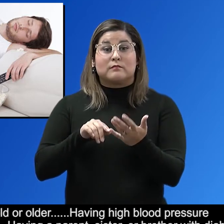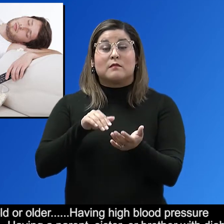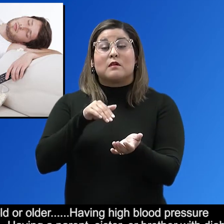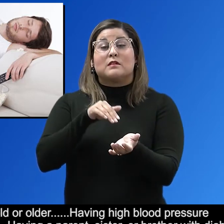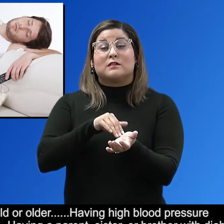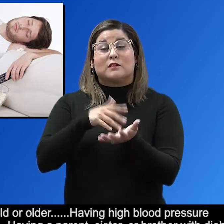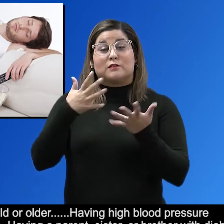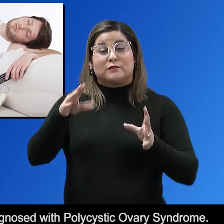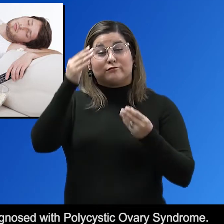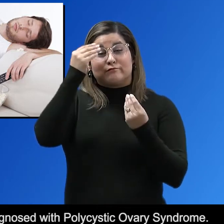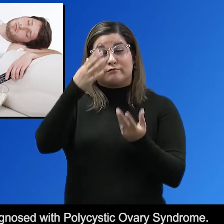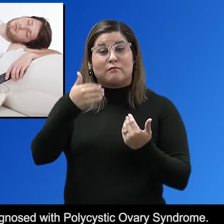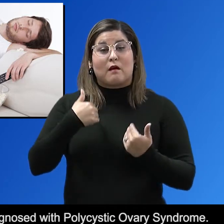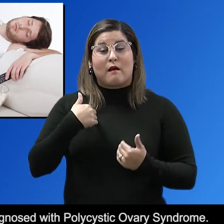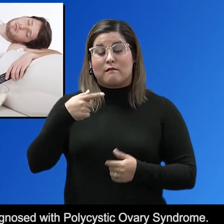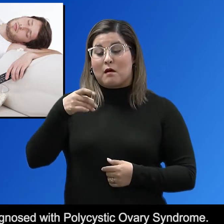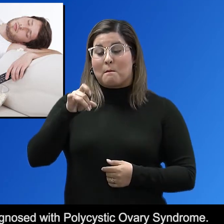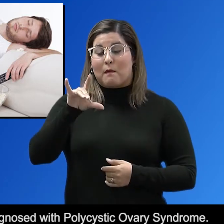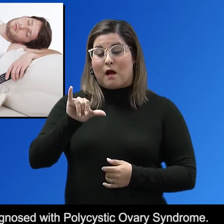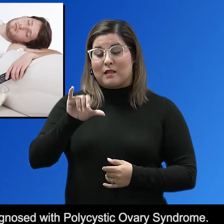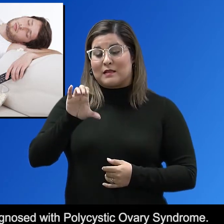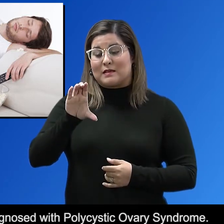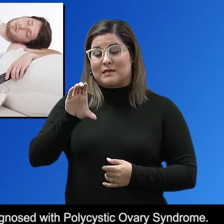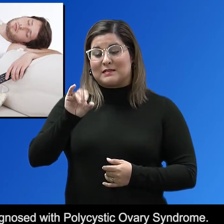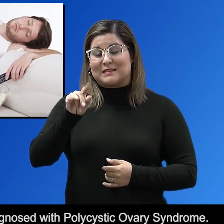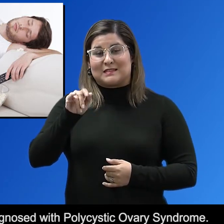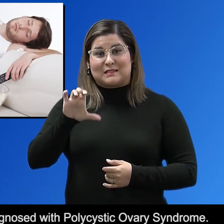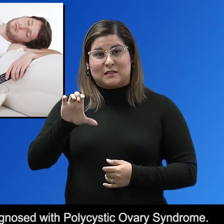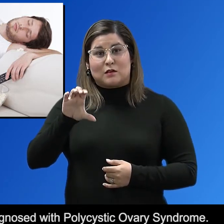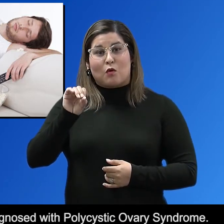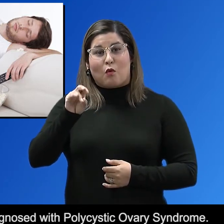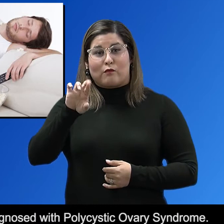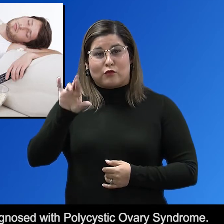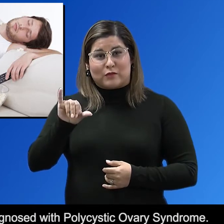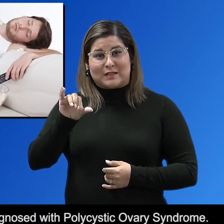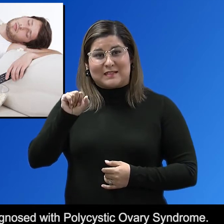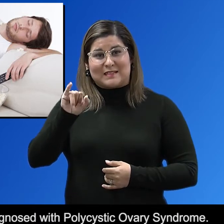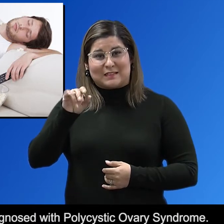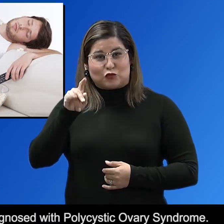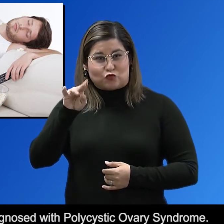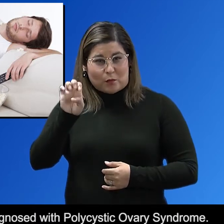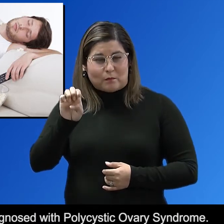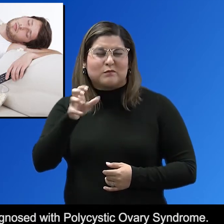having been diagnosed with polycystic ovary syndrome,